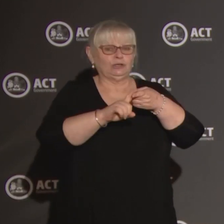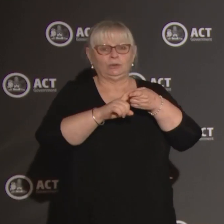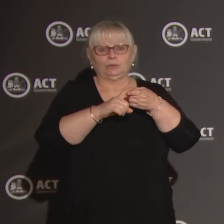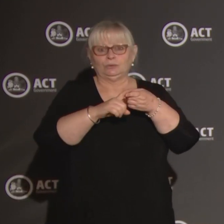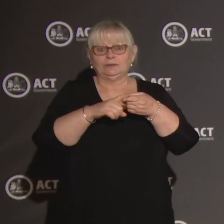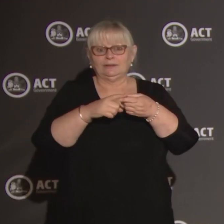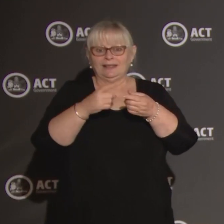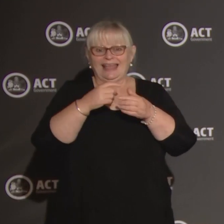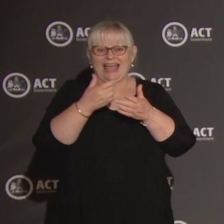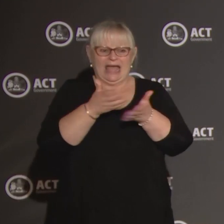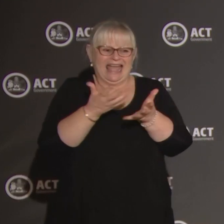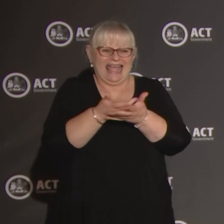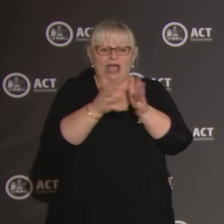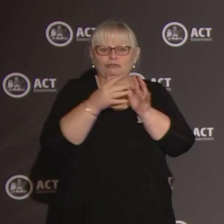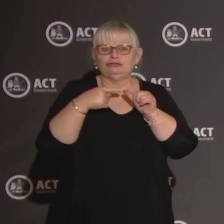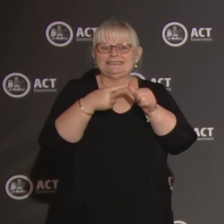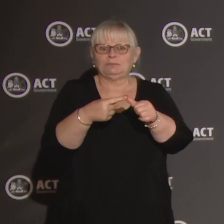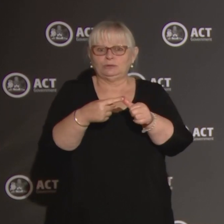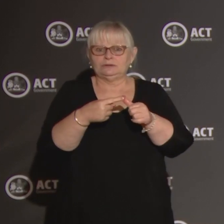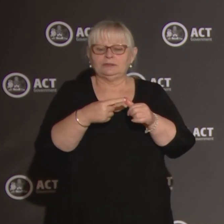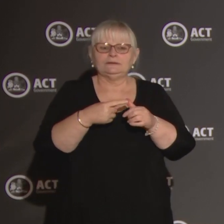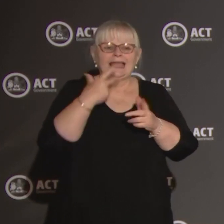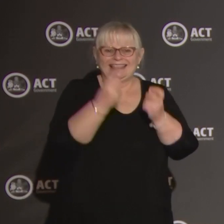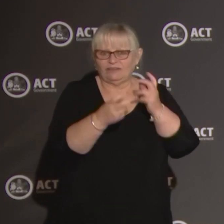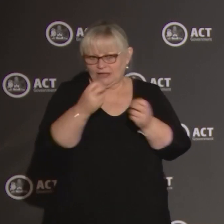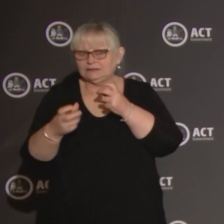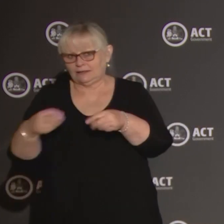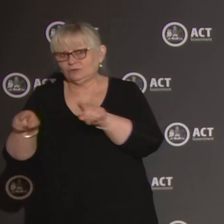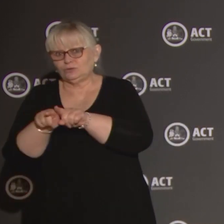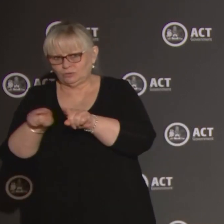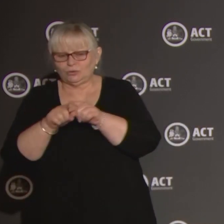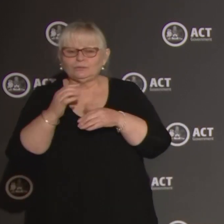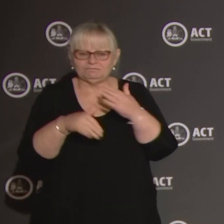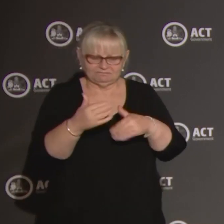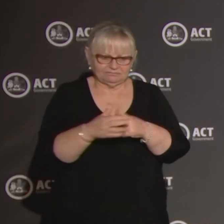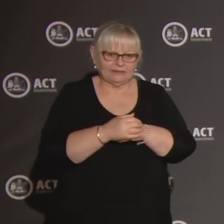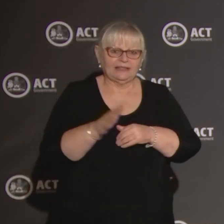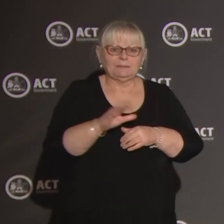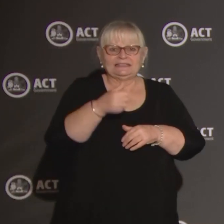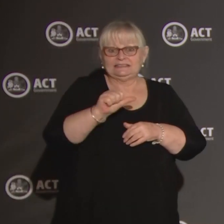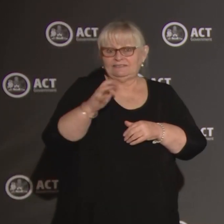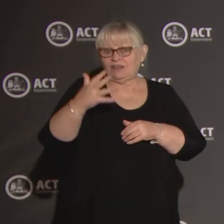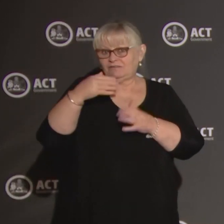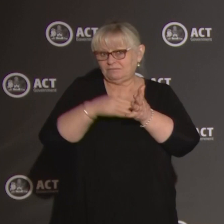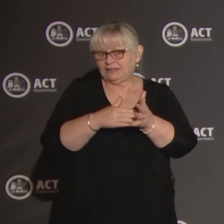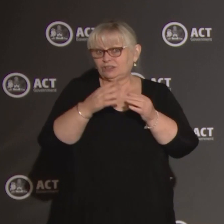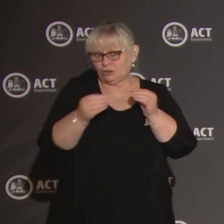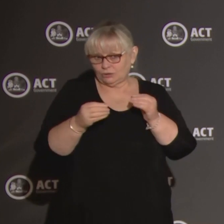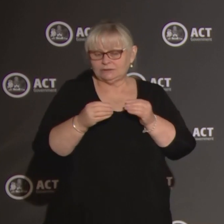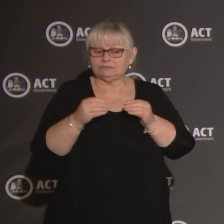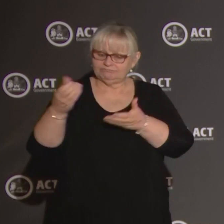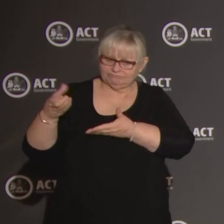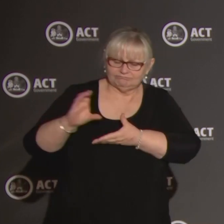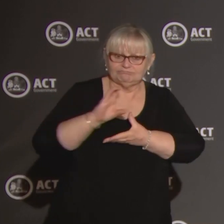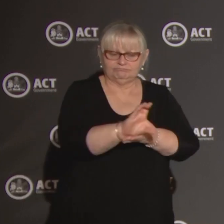health response and push forward with the vaccine rollout. Almost $65 million of this will be